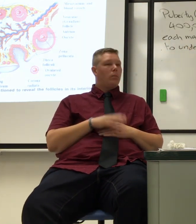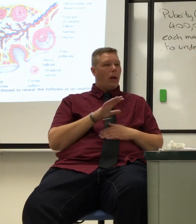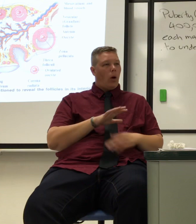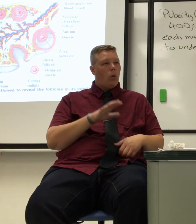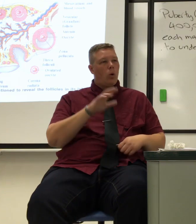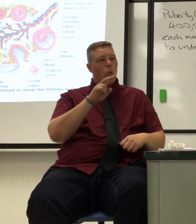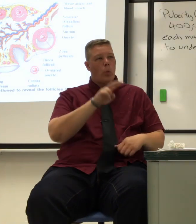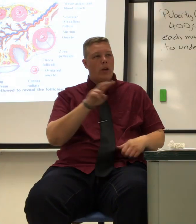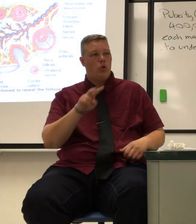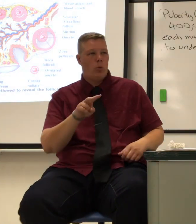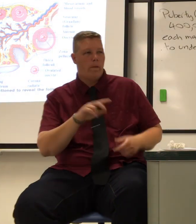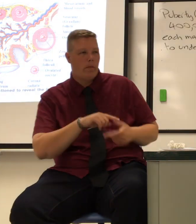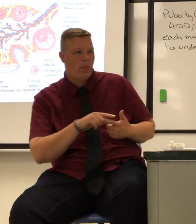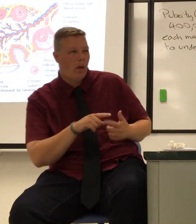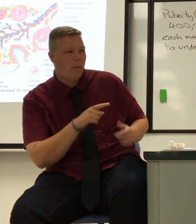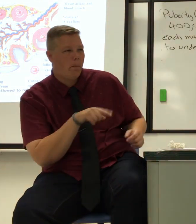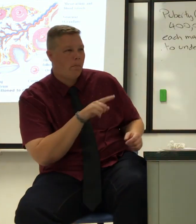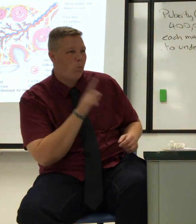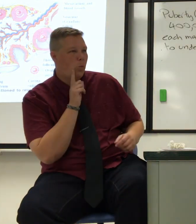undergo further maturation.